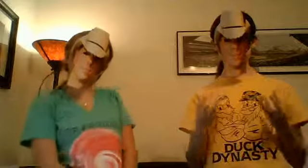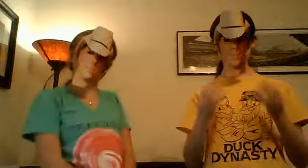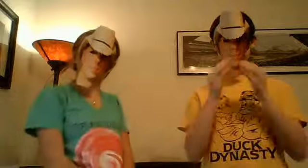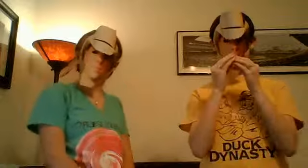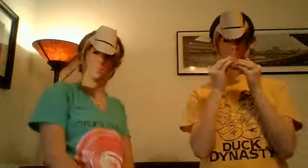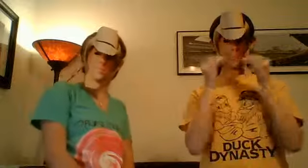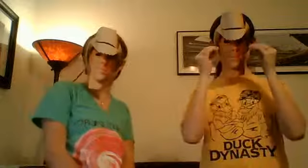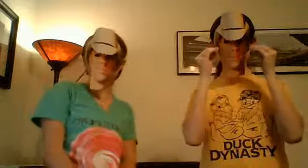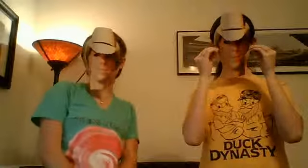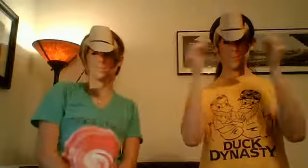can't help but